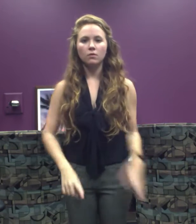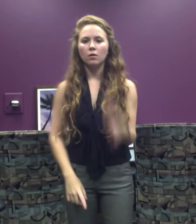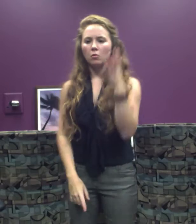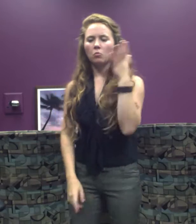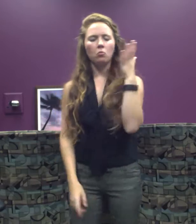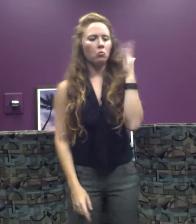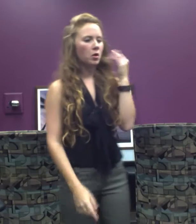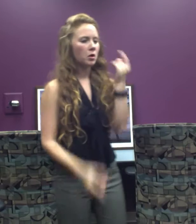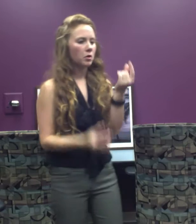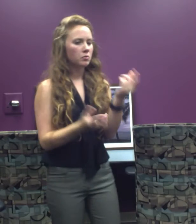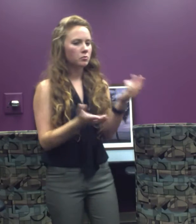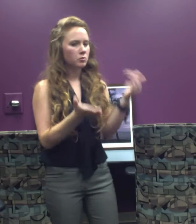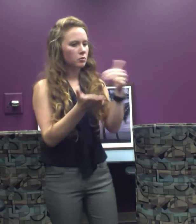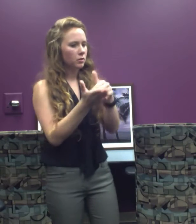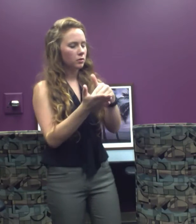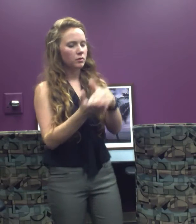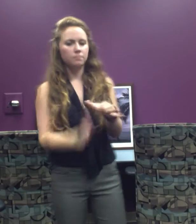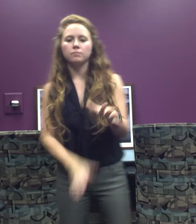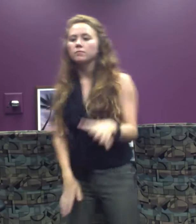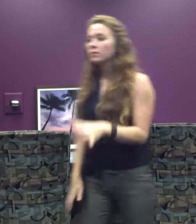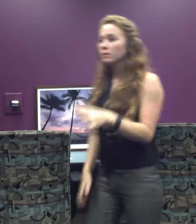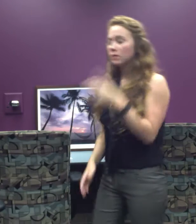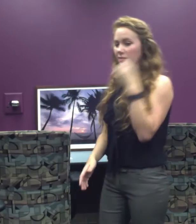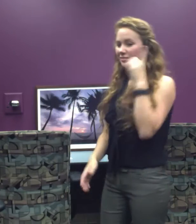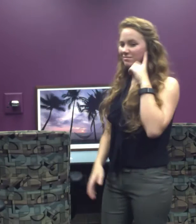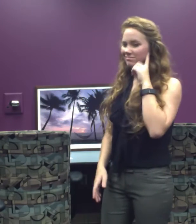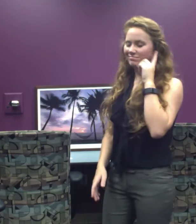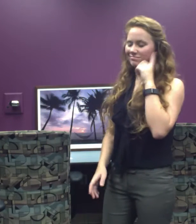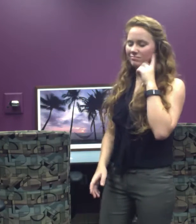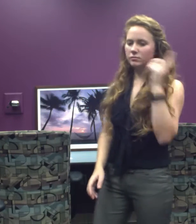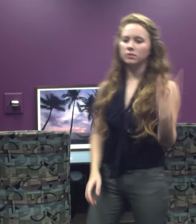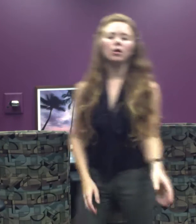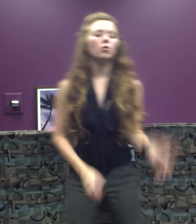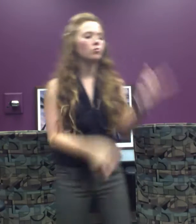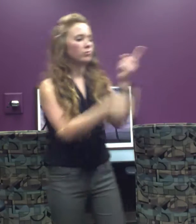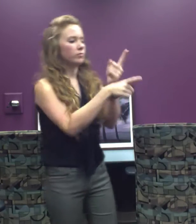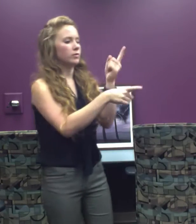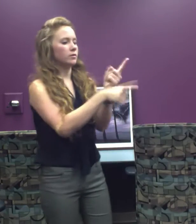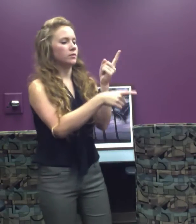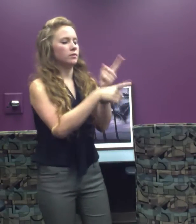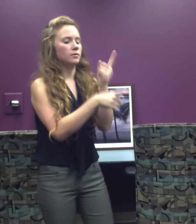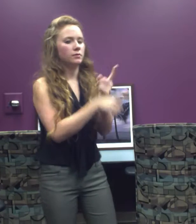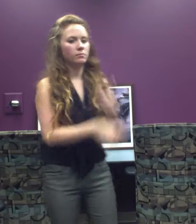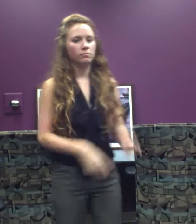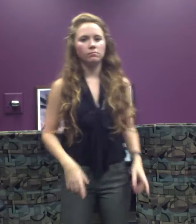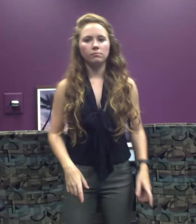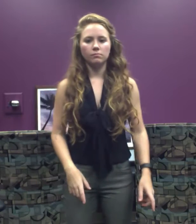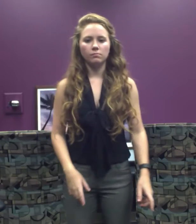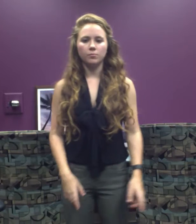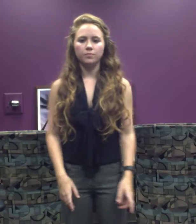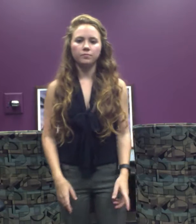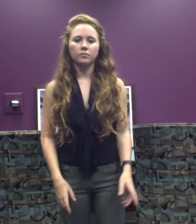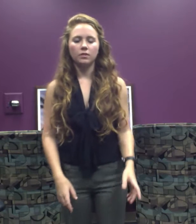only putting 3 lines because we only see 3 corners. That other corner we can't see because we're not making